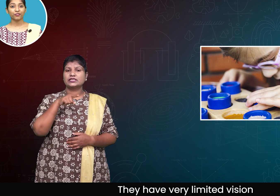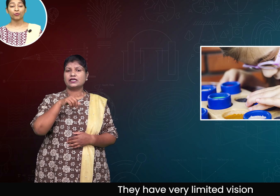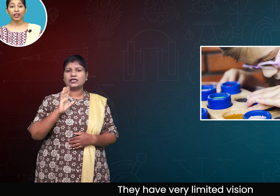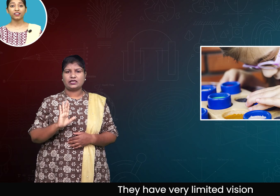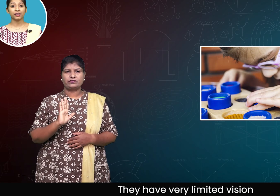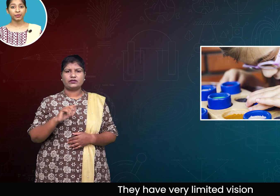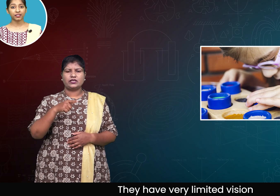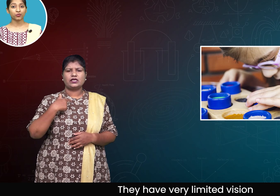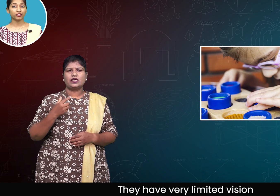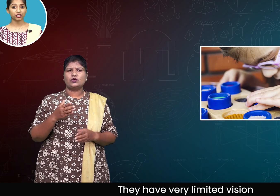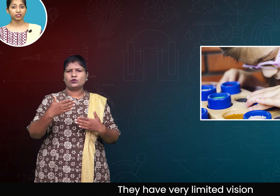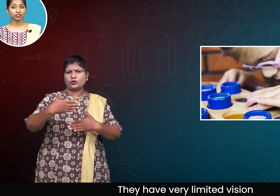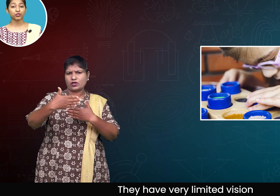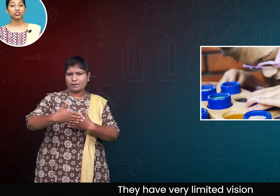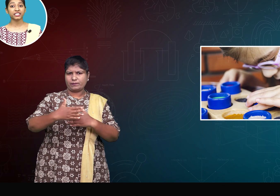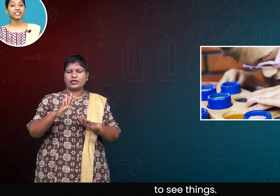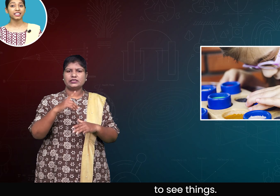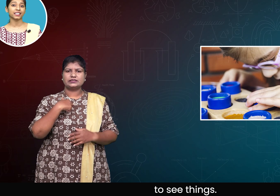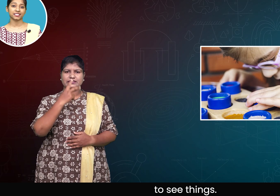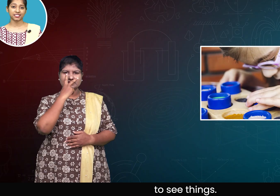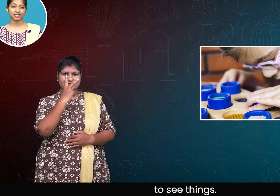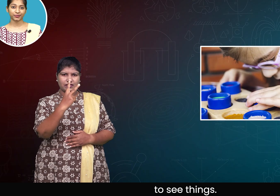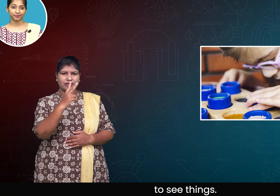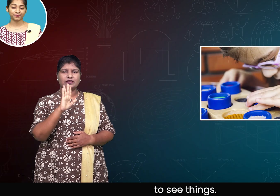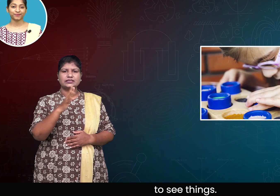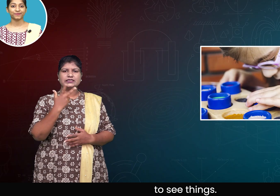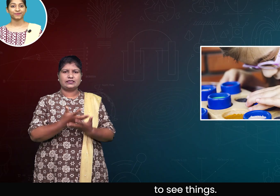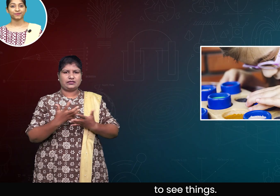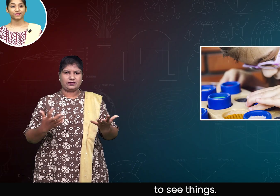have very limited vision to see things.